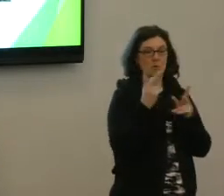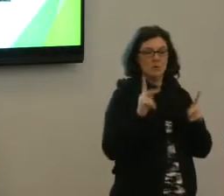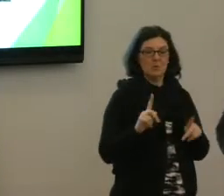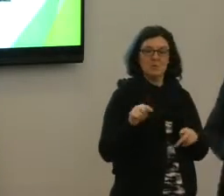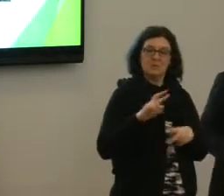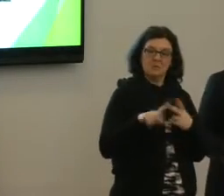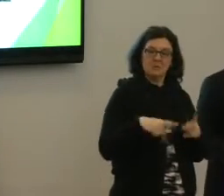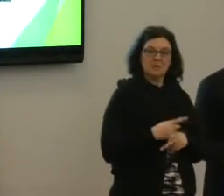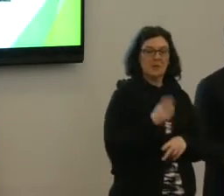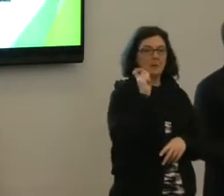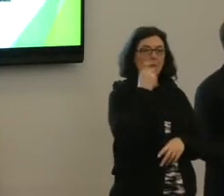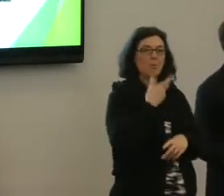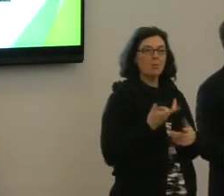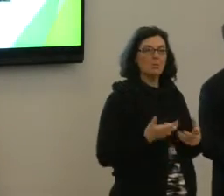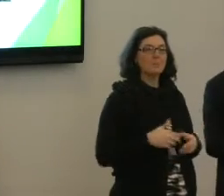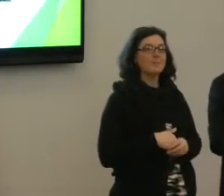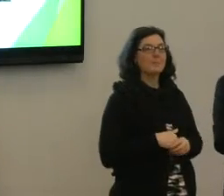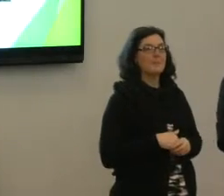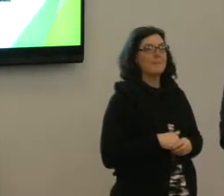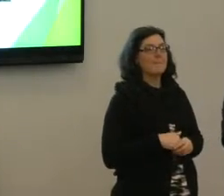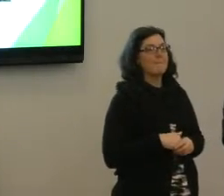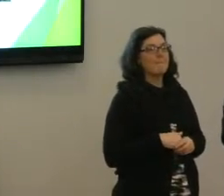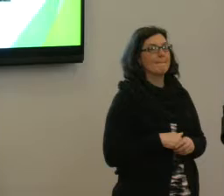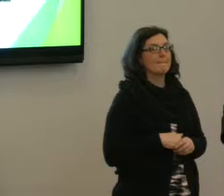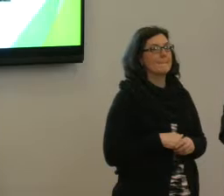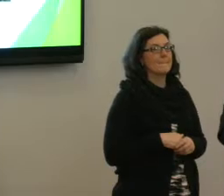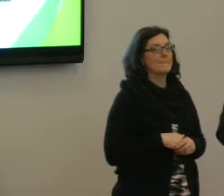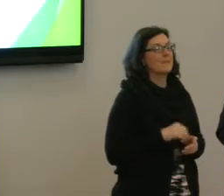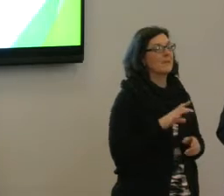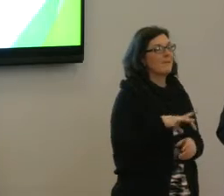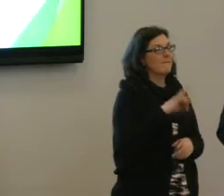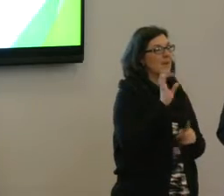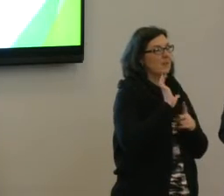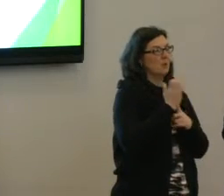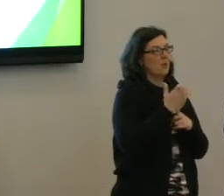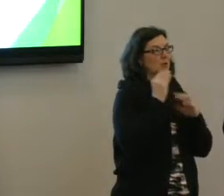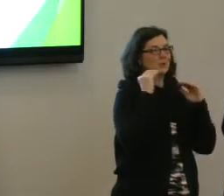kind of cool. So find that culture and teach it.